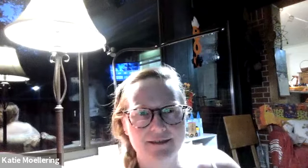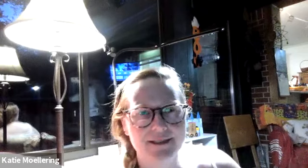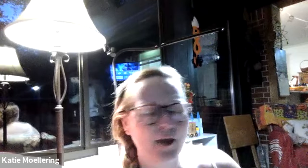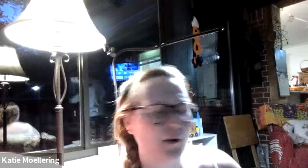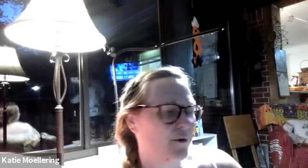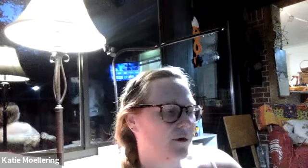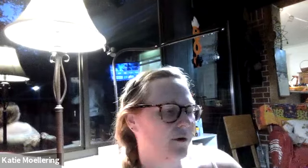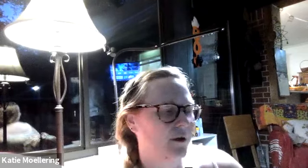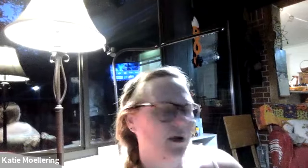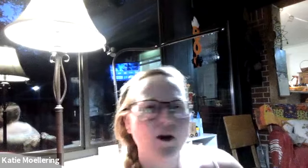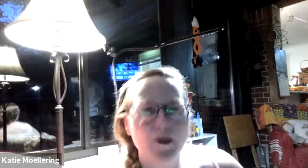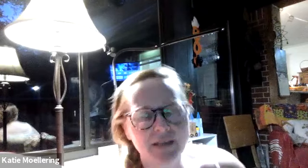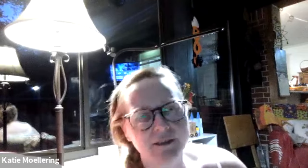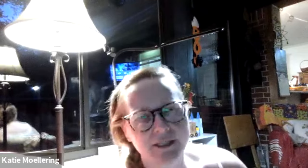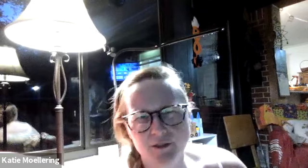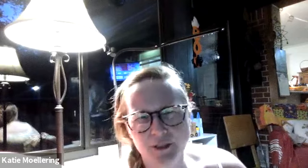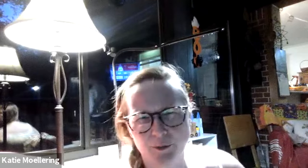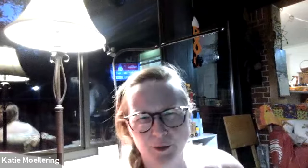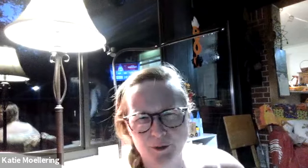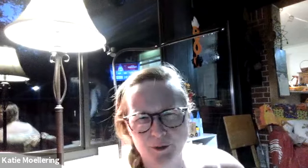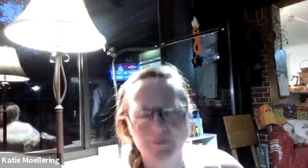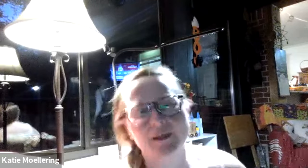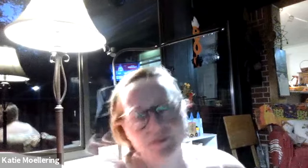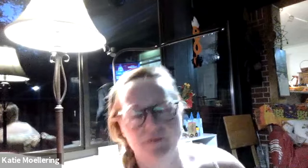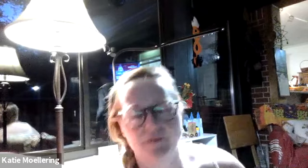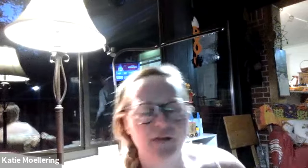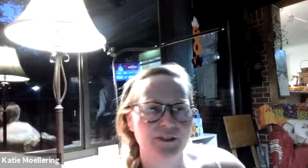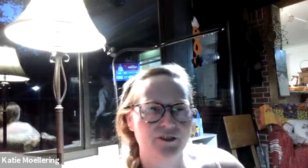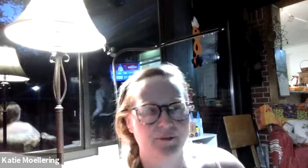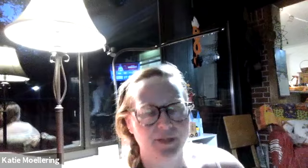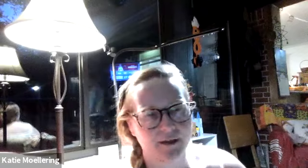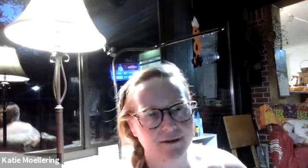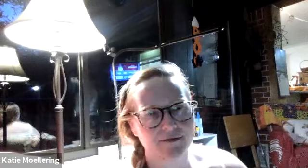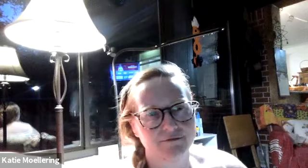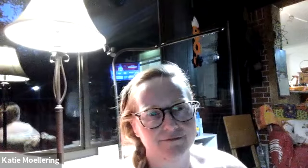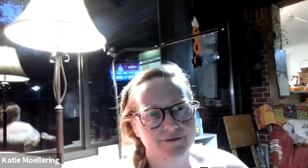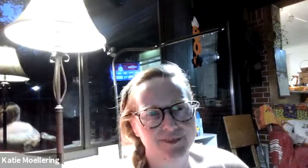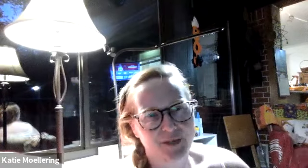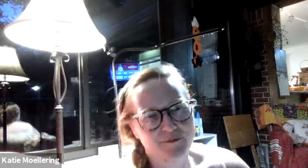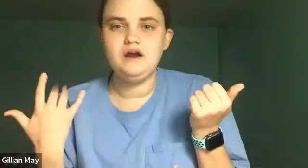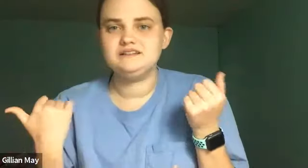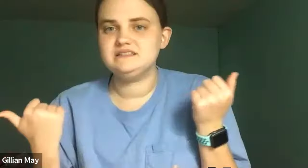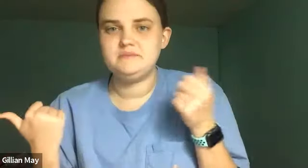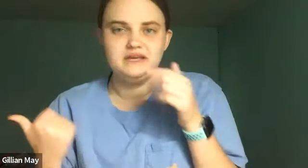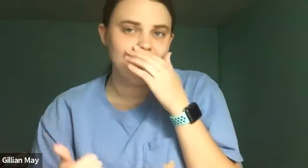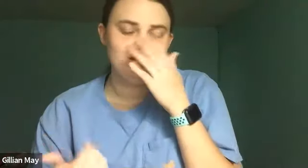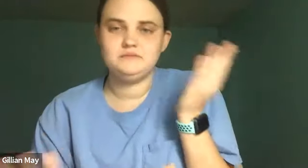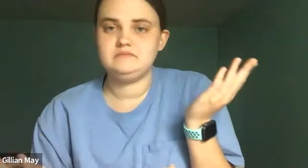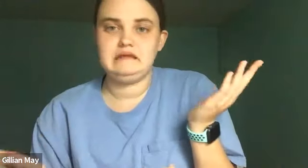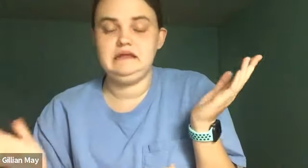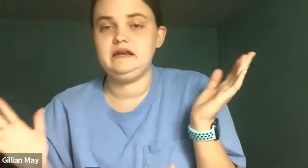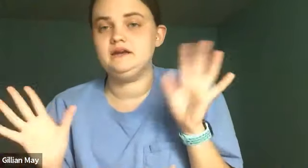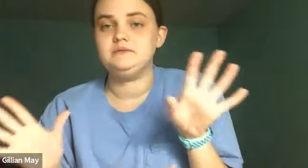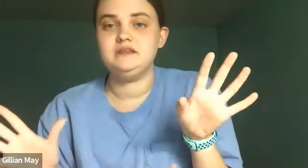So, or I might look at doing a room. I don't know. I'll figure something out. Either works. I mean, I